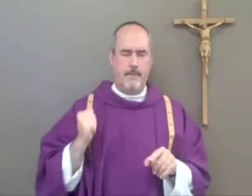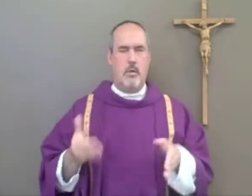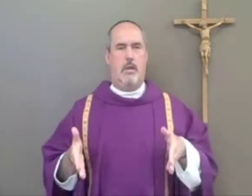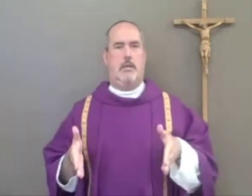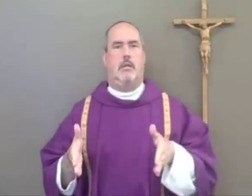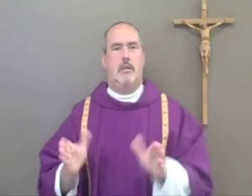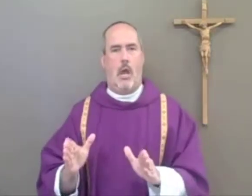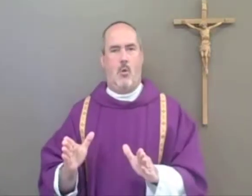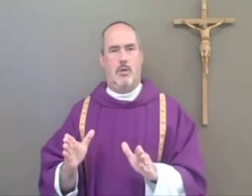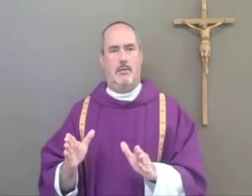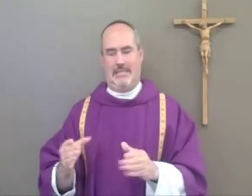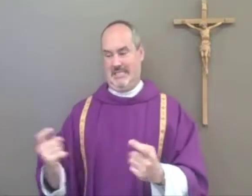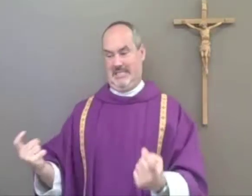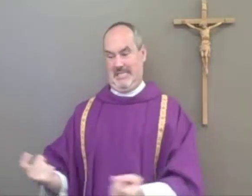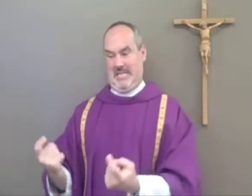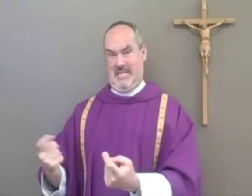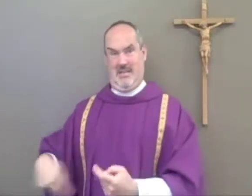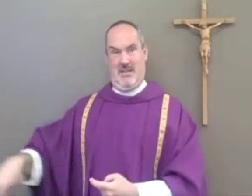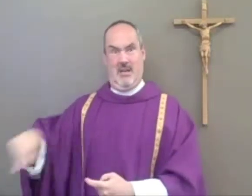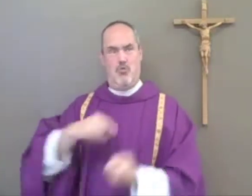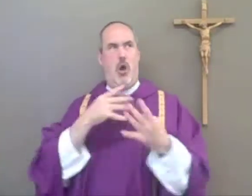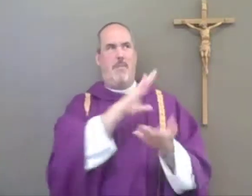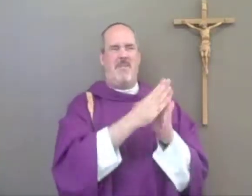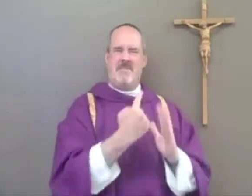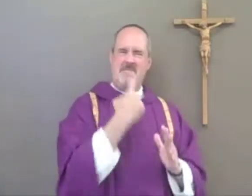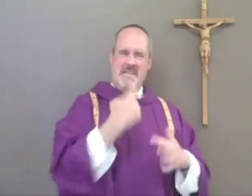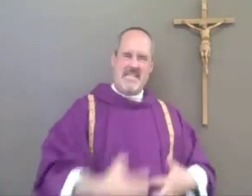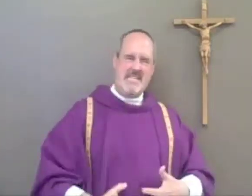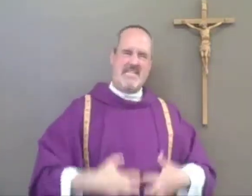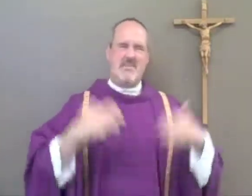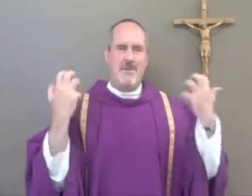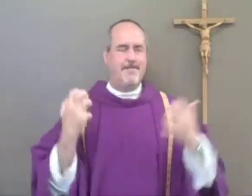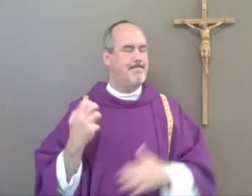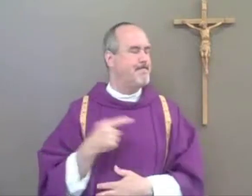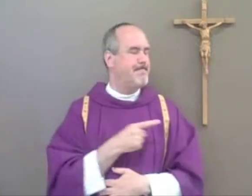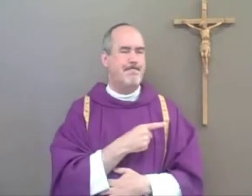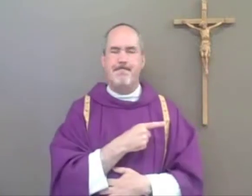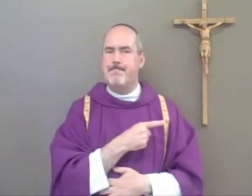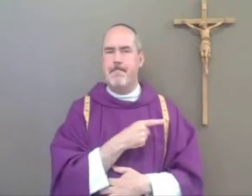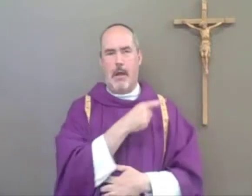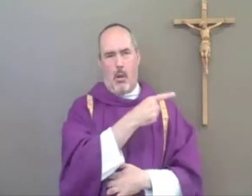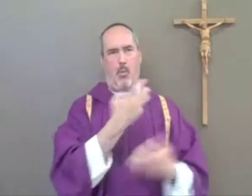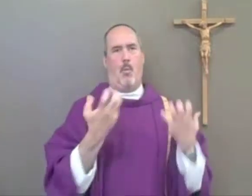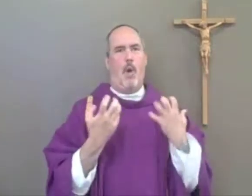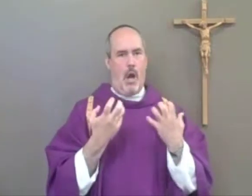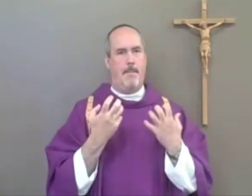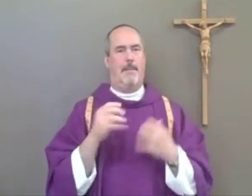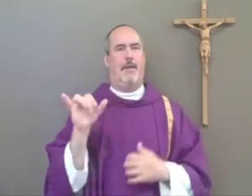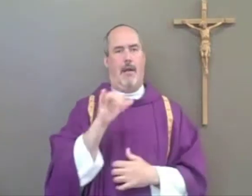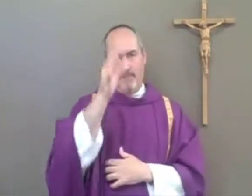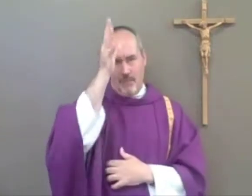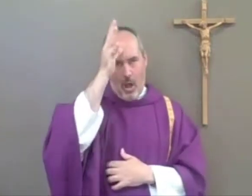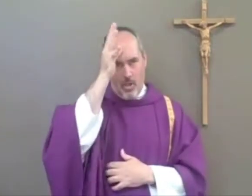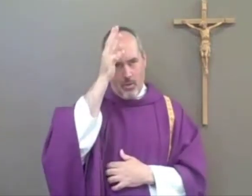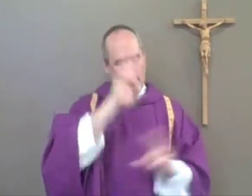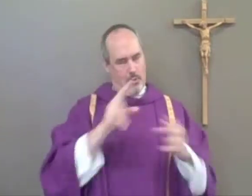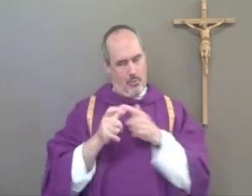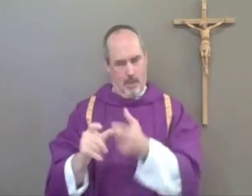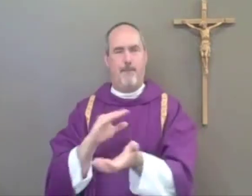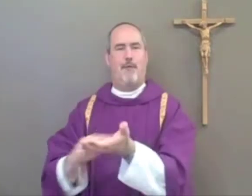God refuses to allow sin to make him angry and bitter. He wants to be like the father in